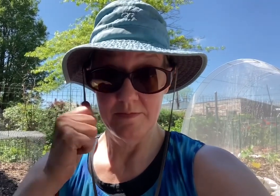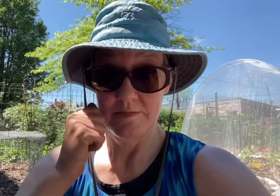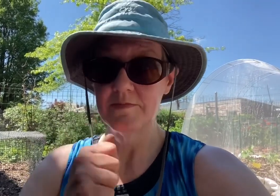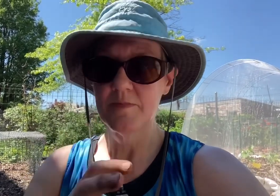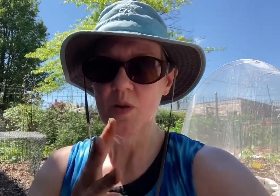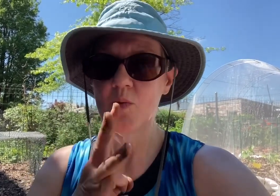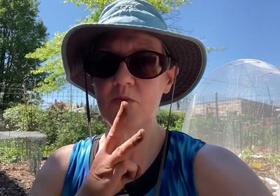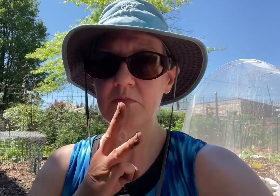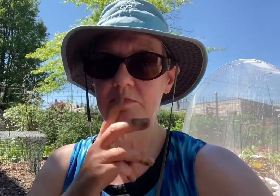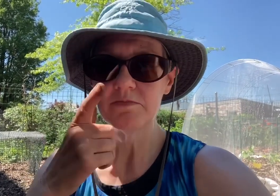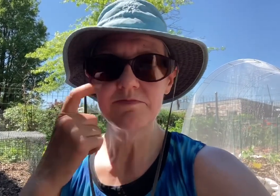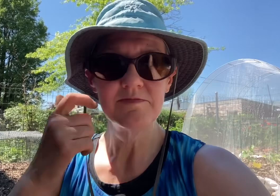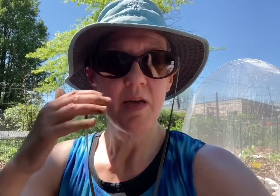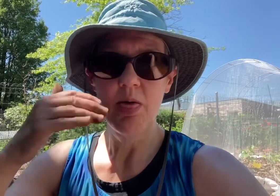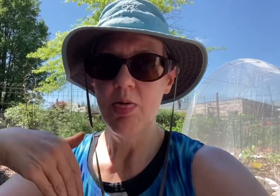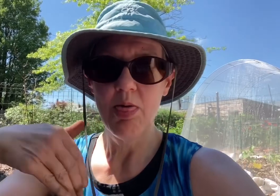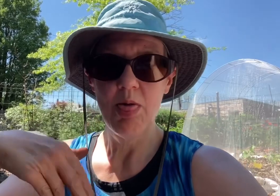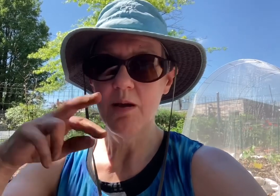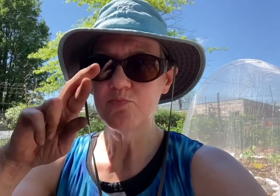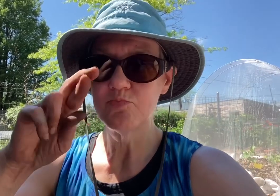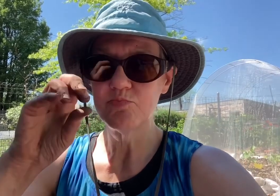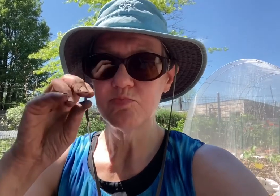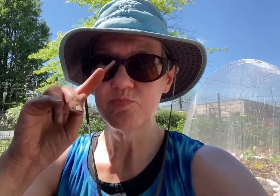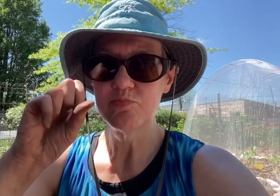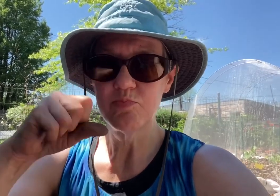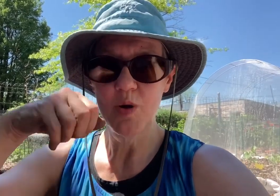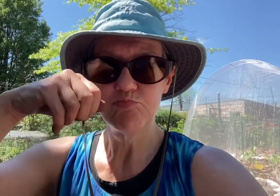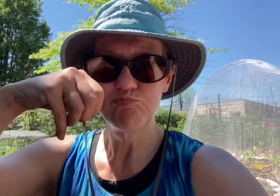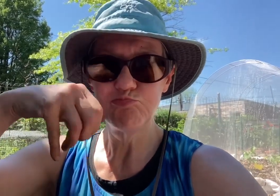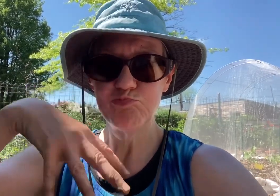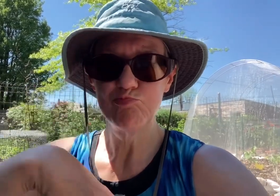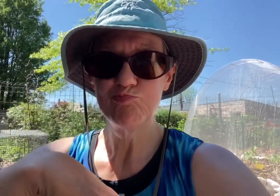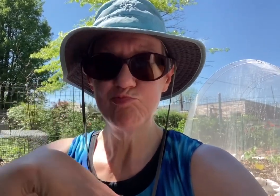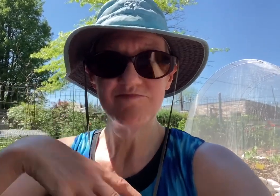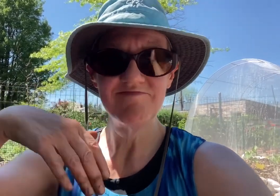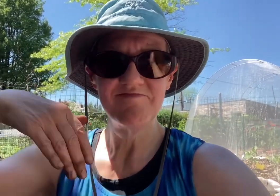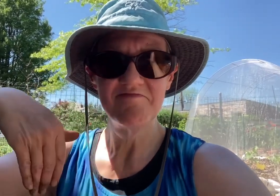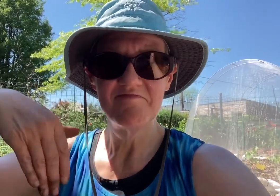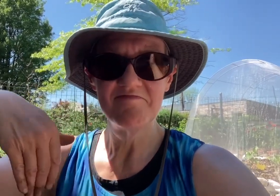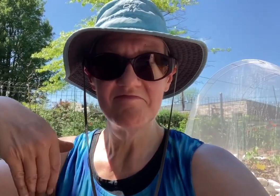Now this week I will water them every day because the roots aren't yet established.